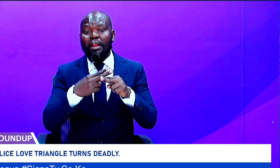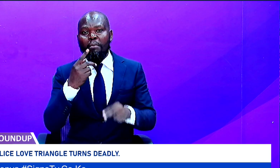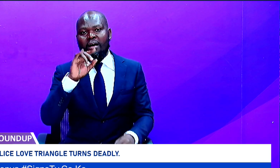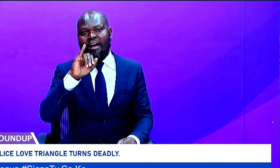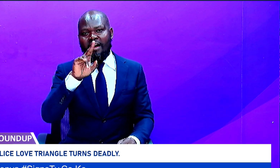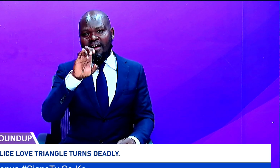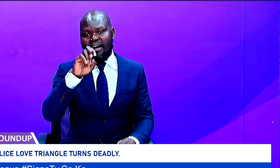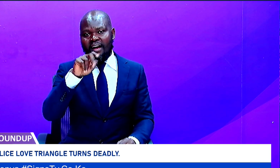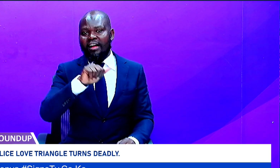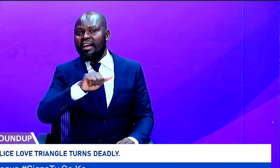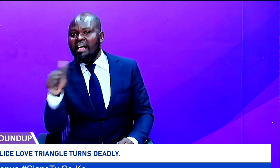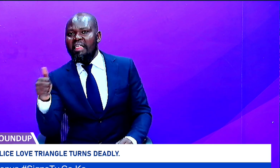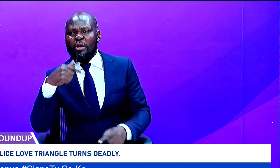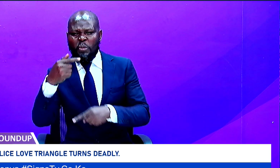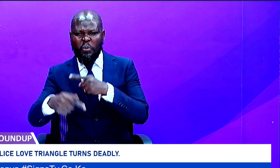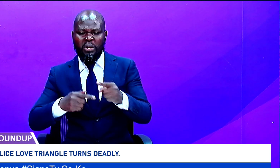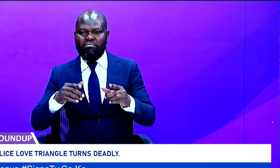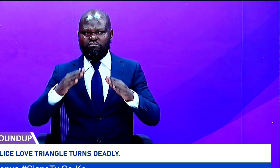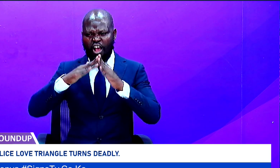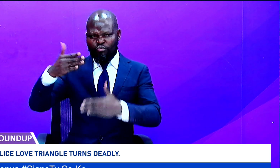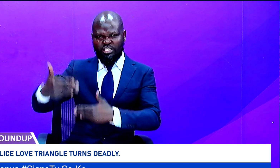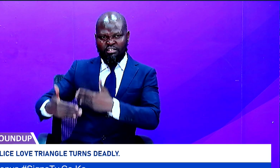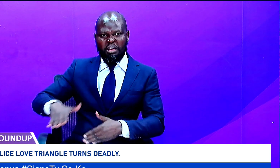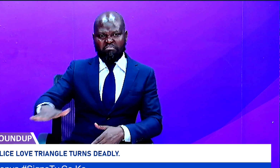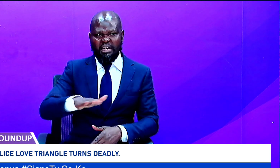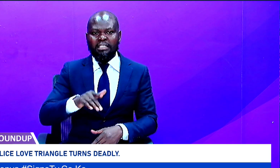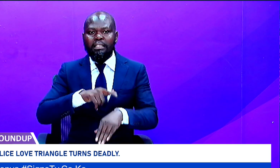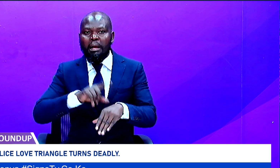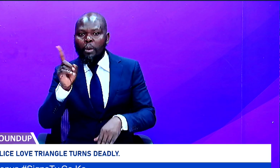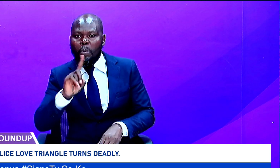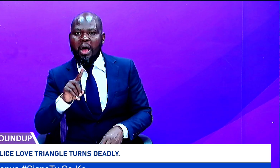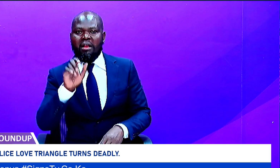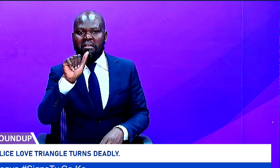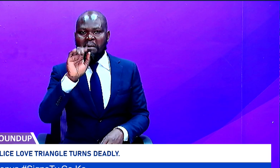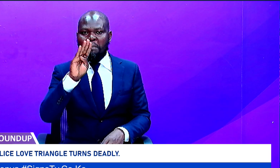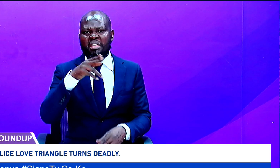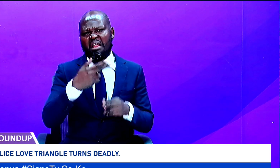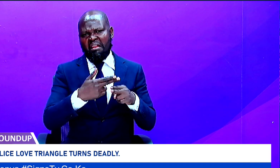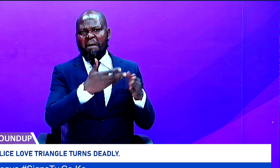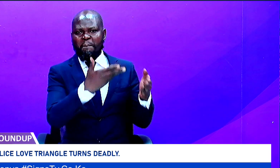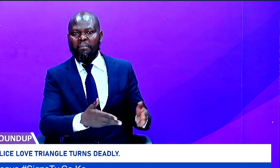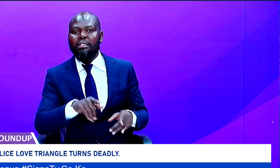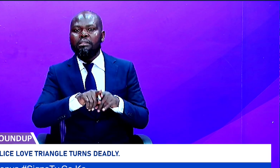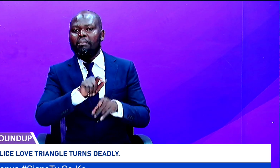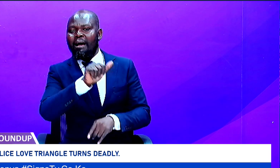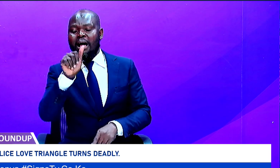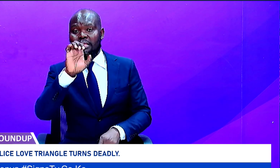Abubakar Said of CIPU APZ camp at the river arrived unannounced. A